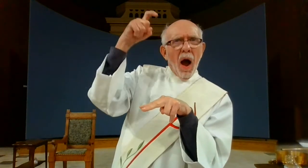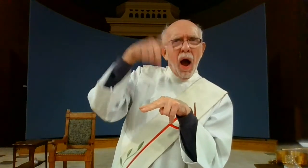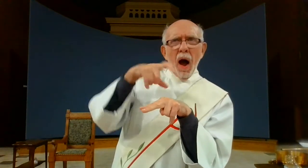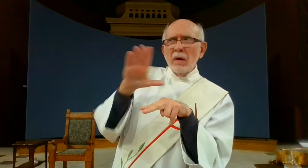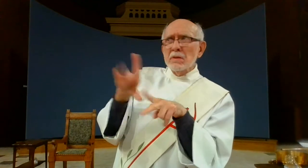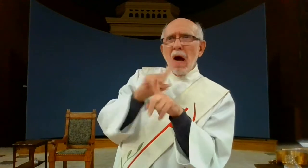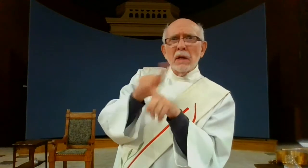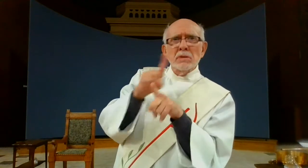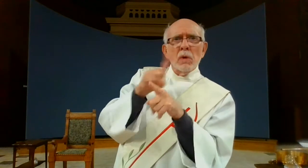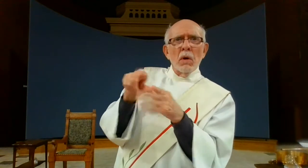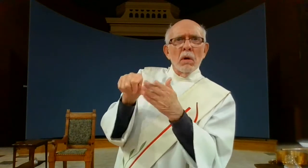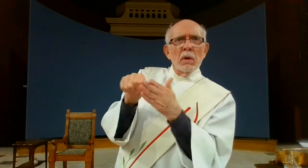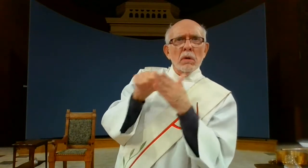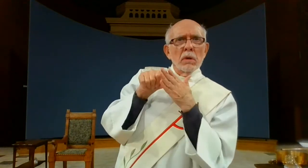was wise.